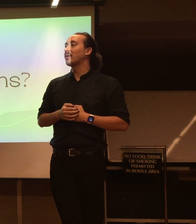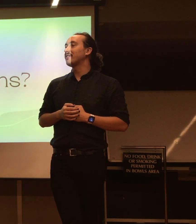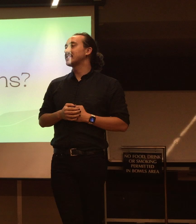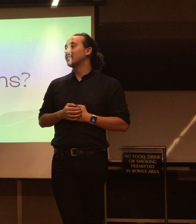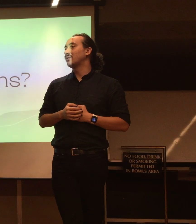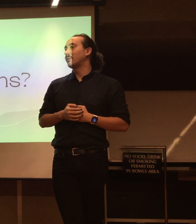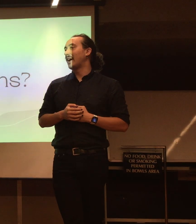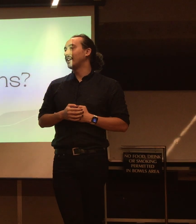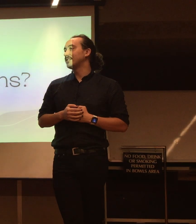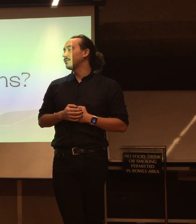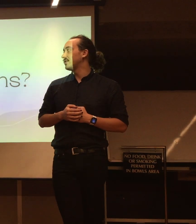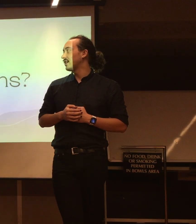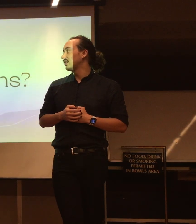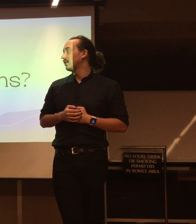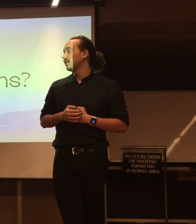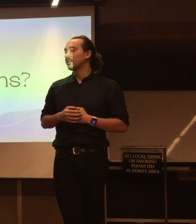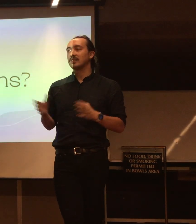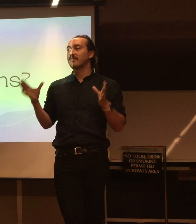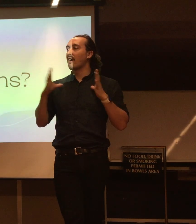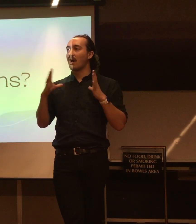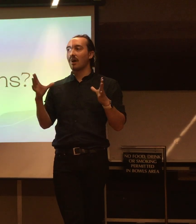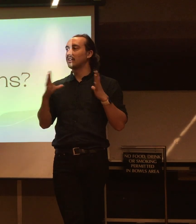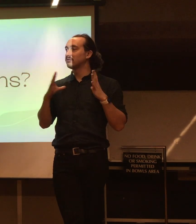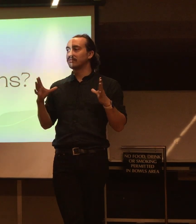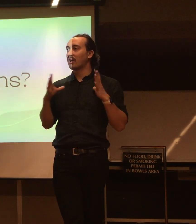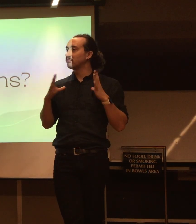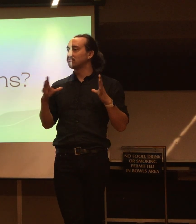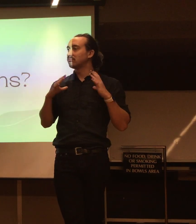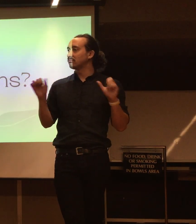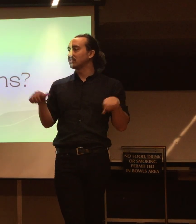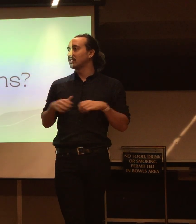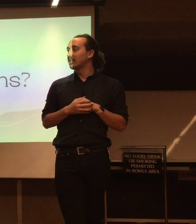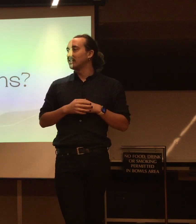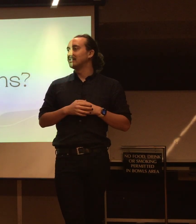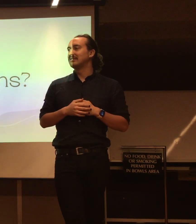in the microwave, is that good or bad? Perfectly fine.